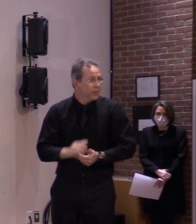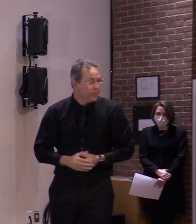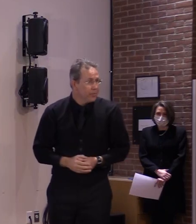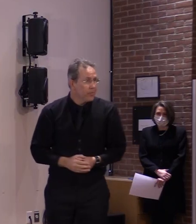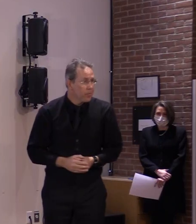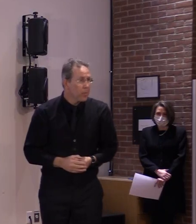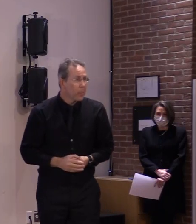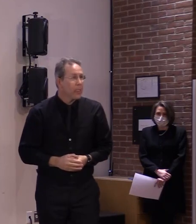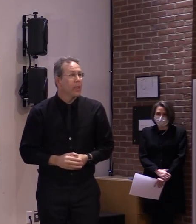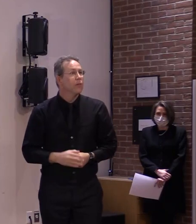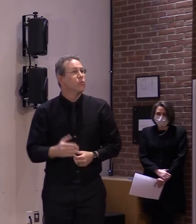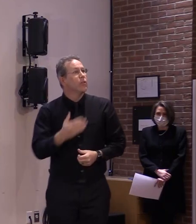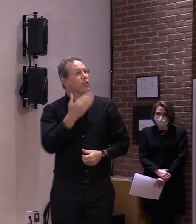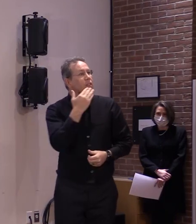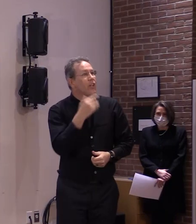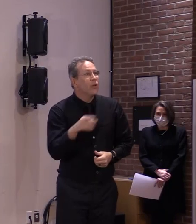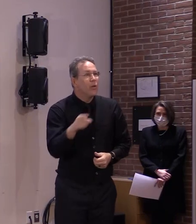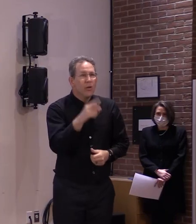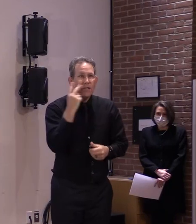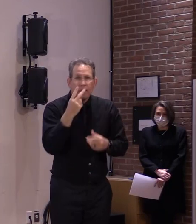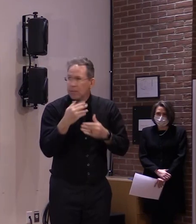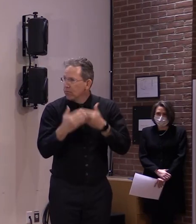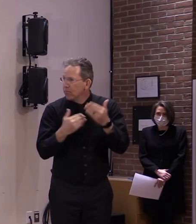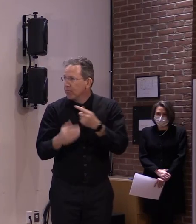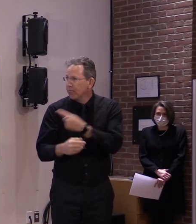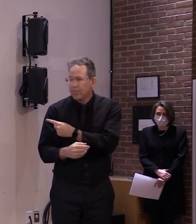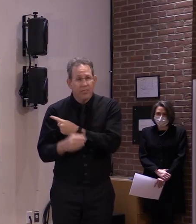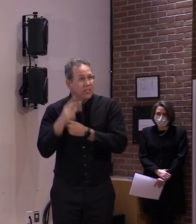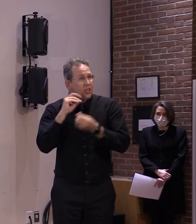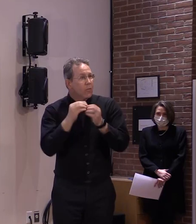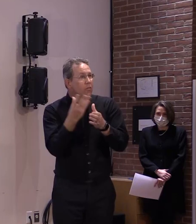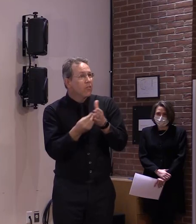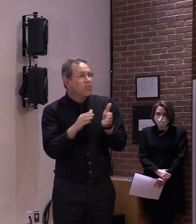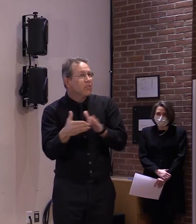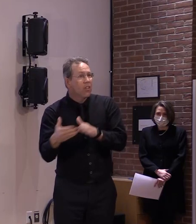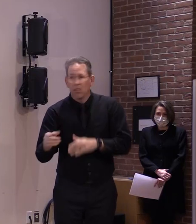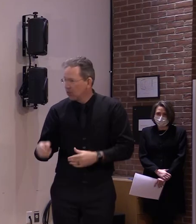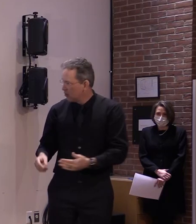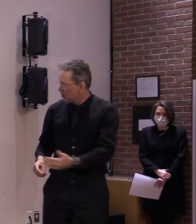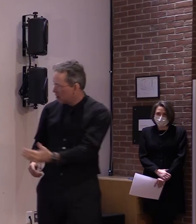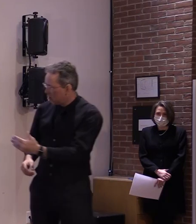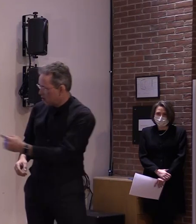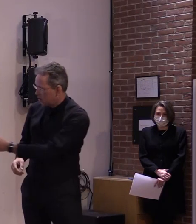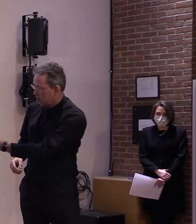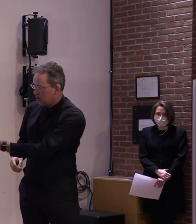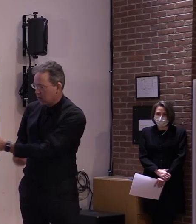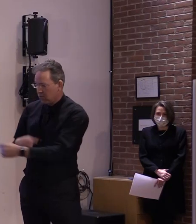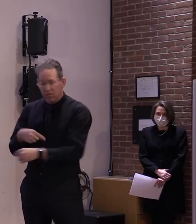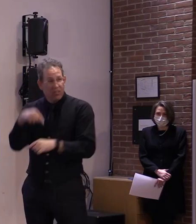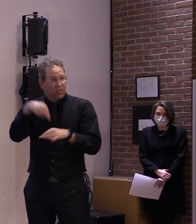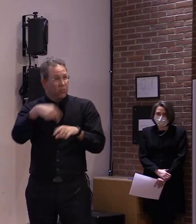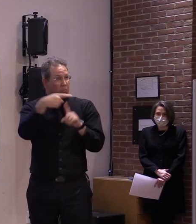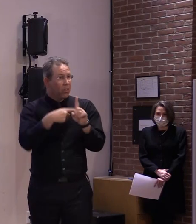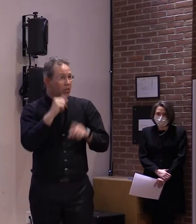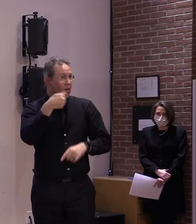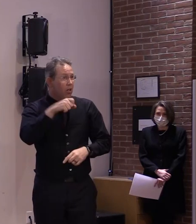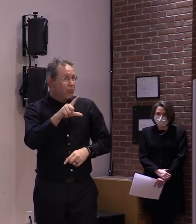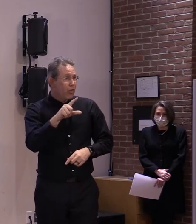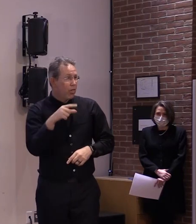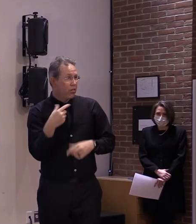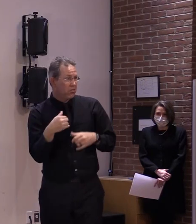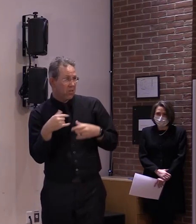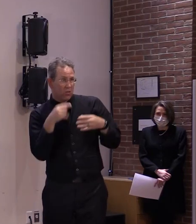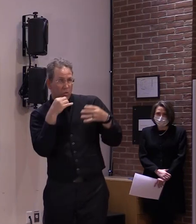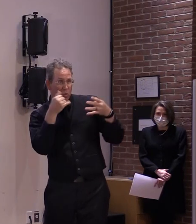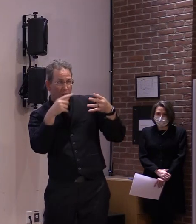see the impact of vaccines on keeping our fatality rates lower. We are now more than halfway through April, and the number of fatalities is